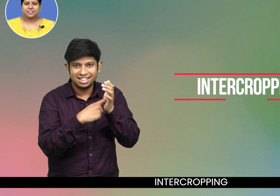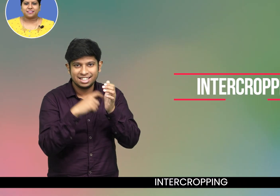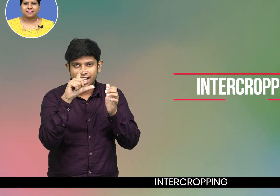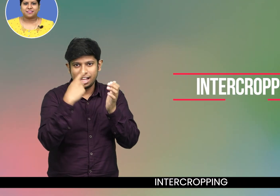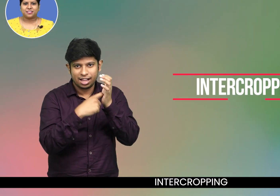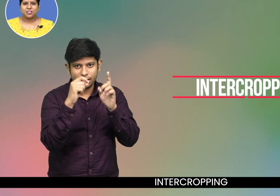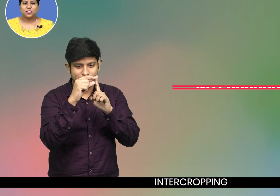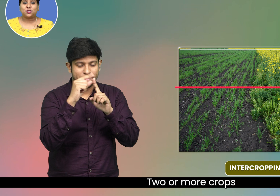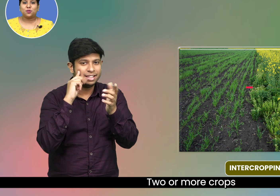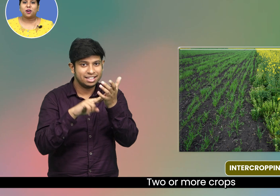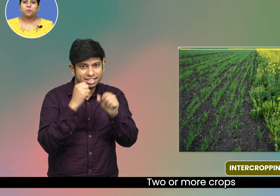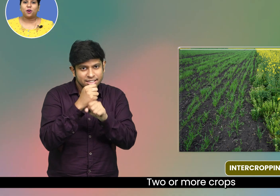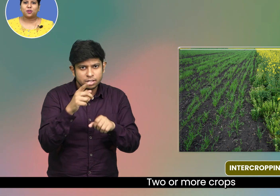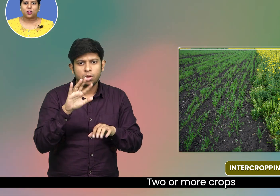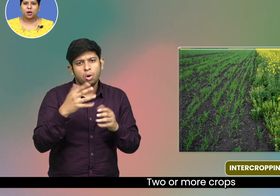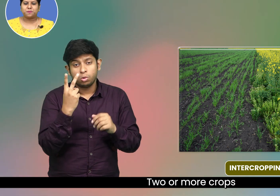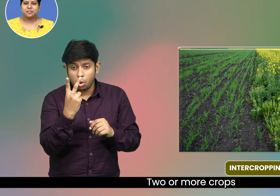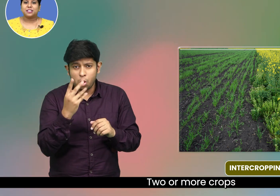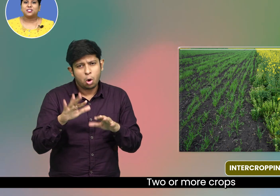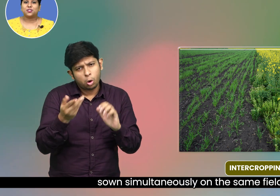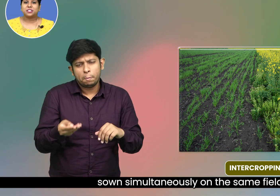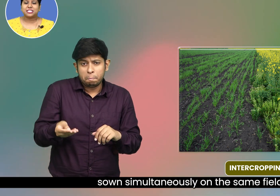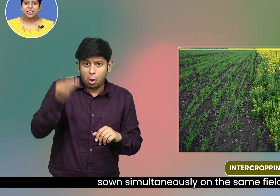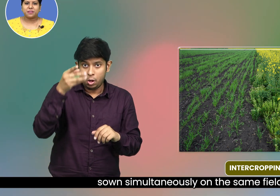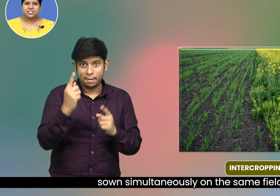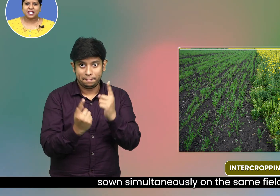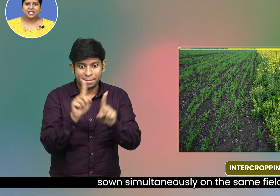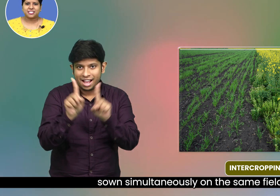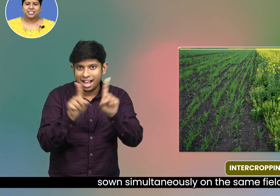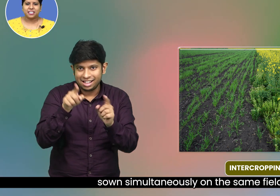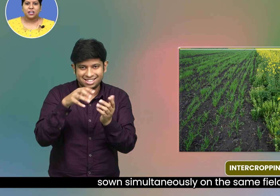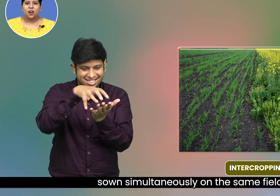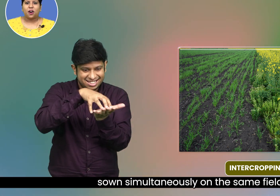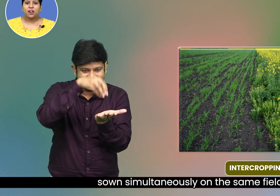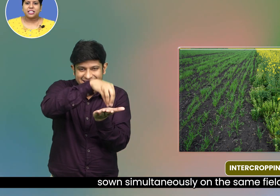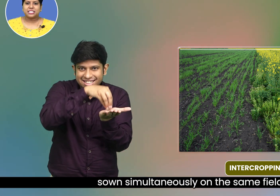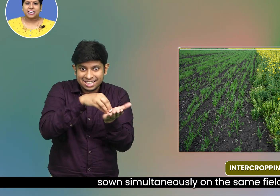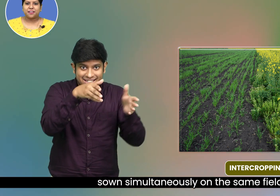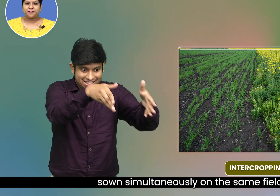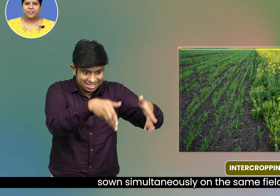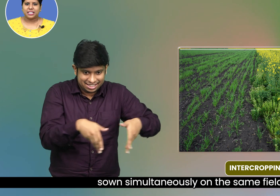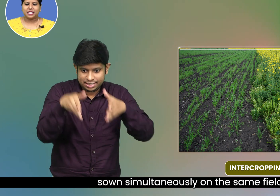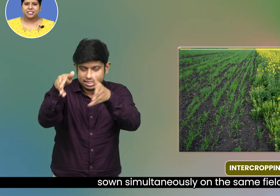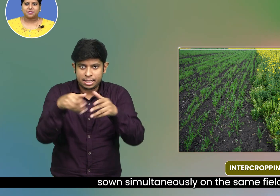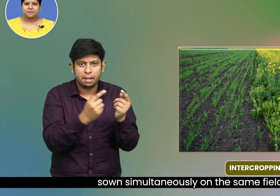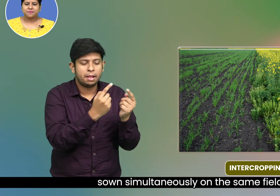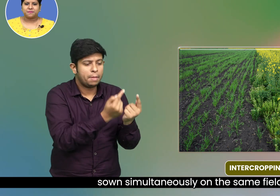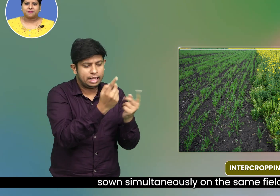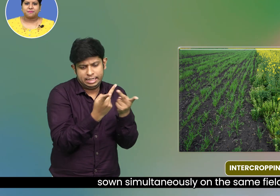Intercropping. Two or more crops sown simultaneously on the same